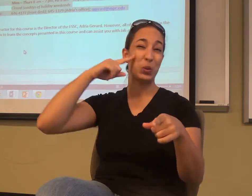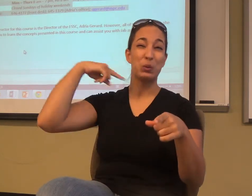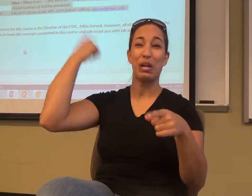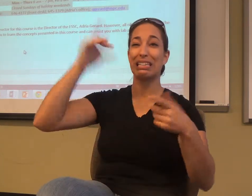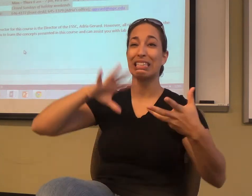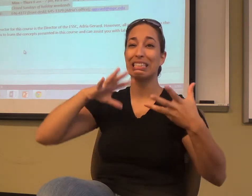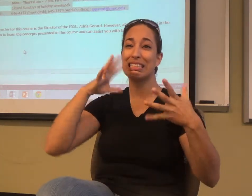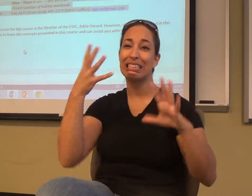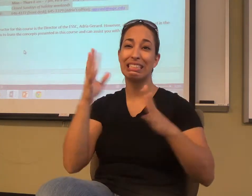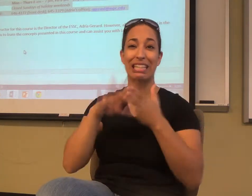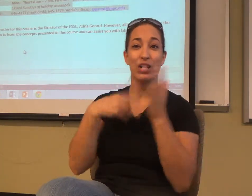1.